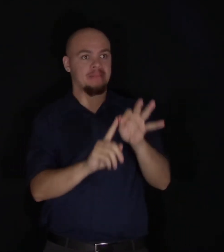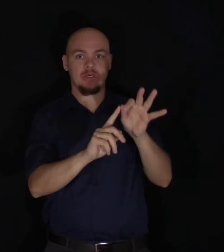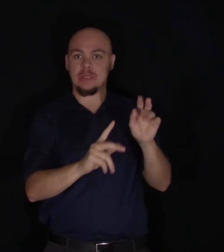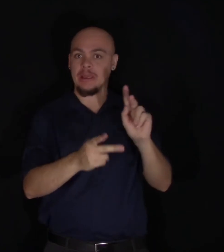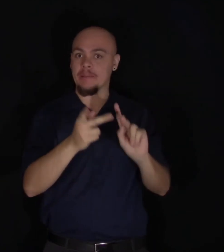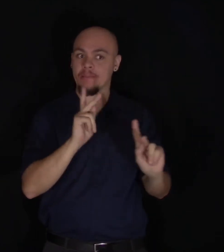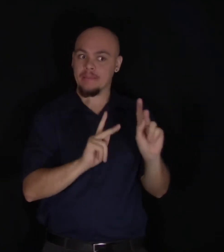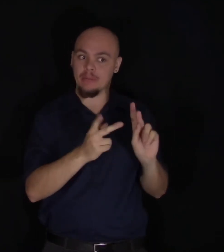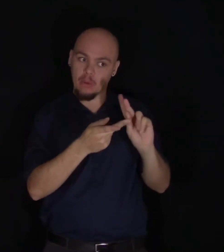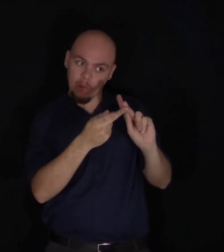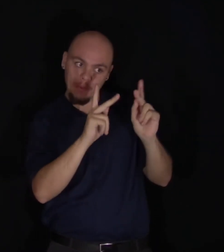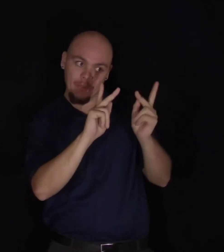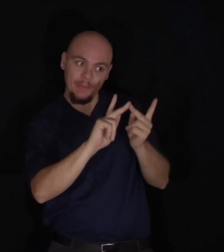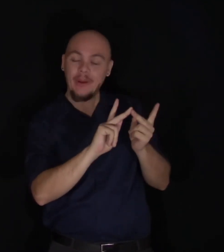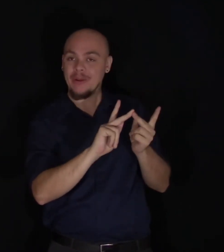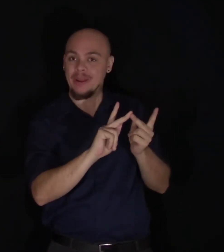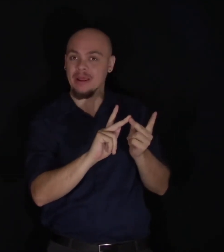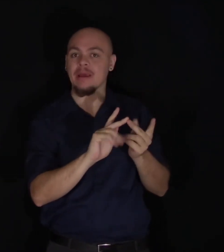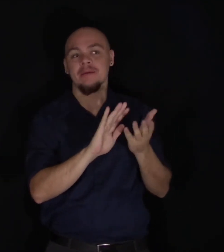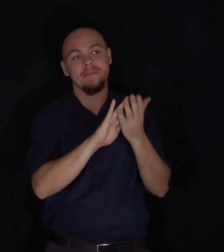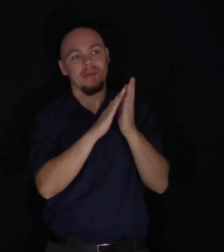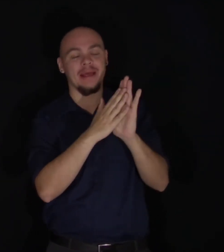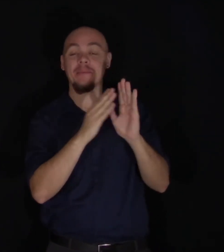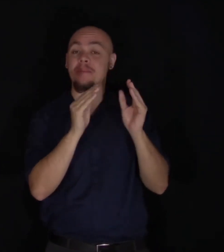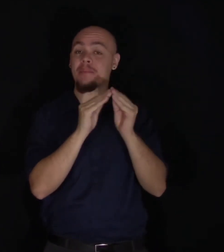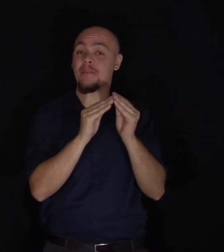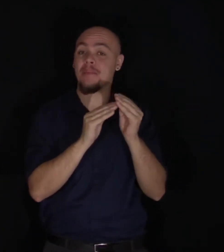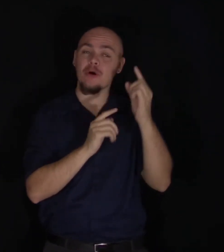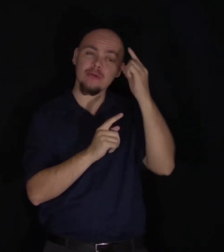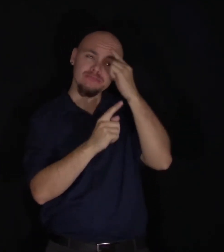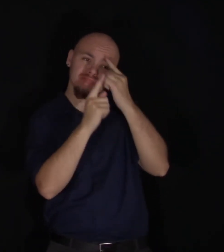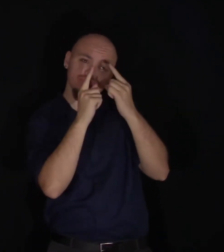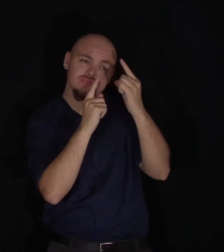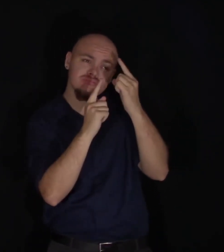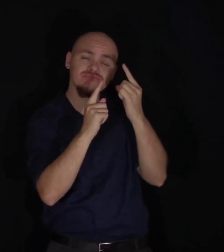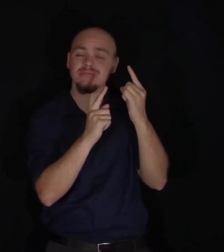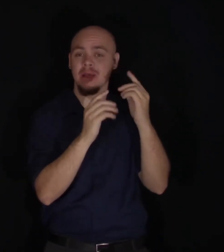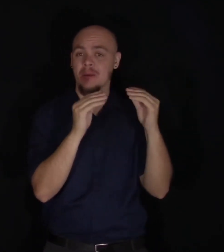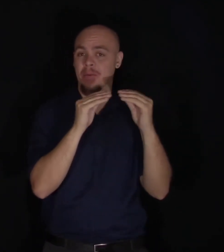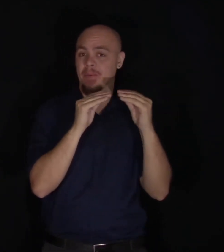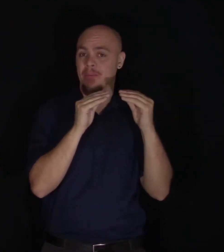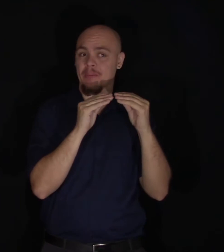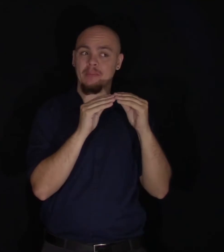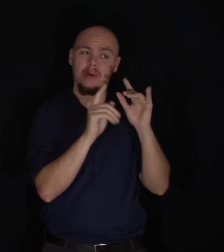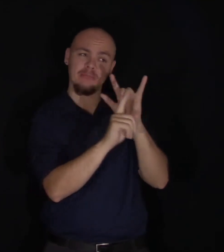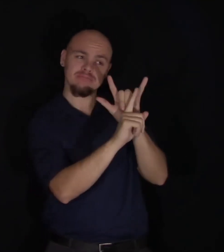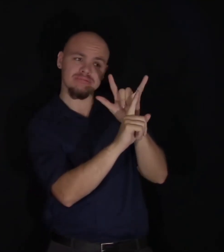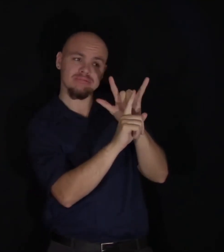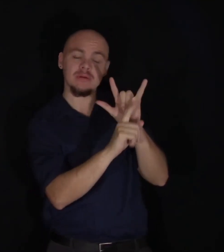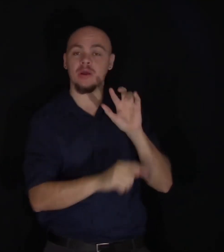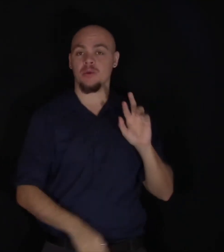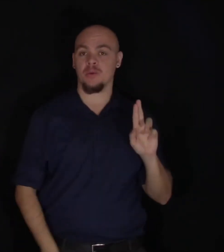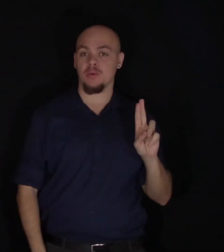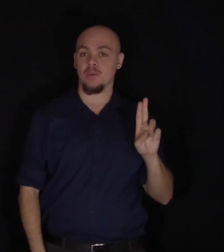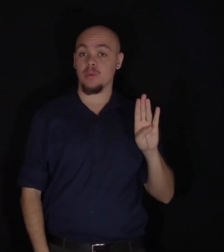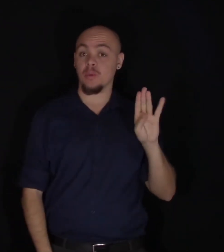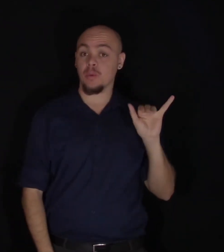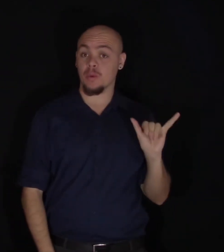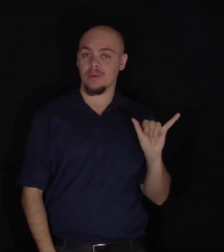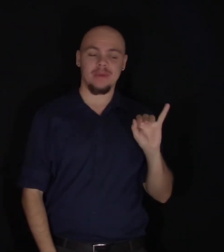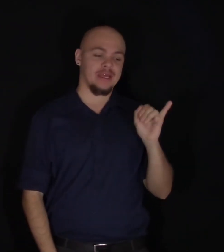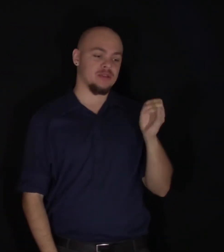more thoughtful, more loving versions of ourselves? My friends Ruby and Jeff inspired me. They always